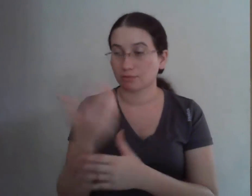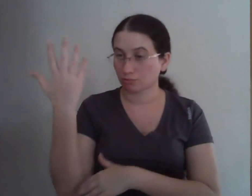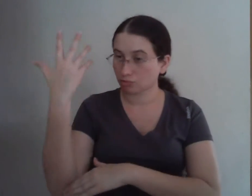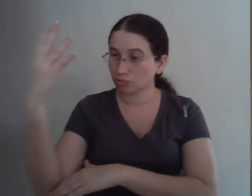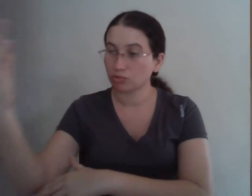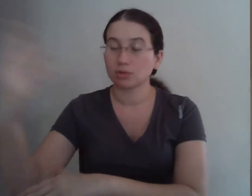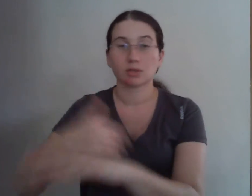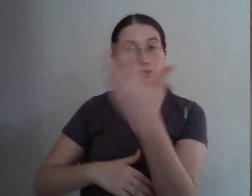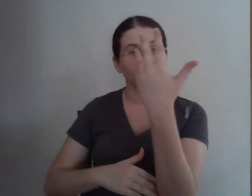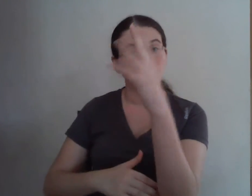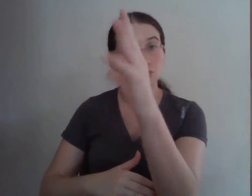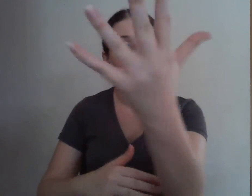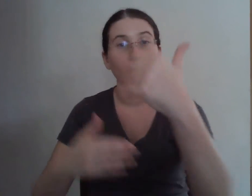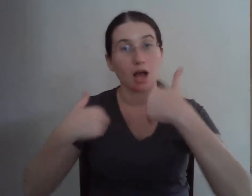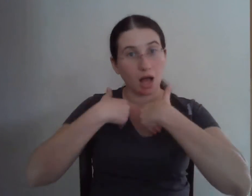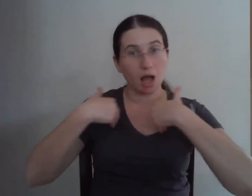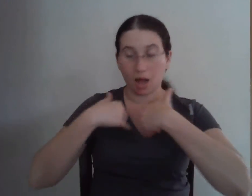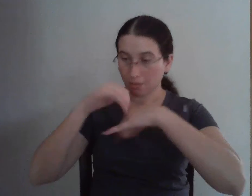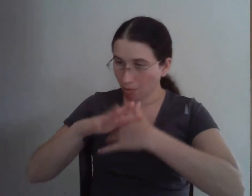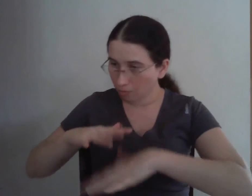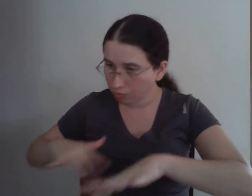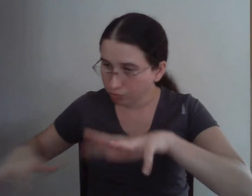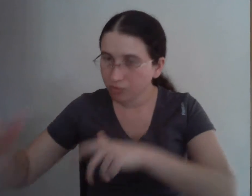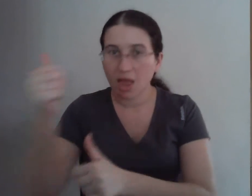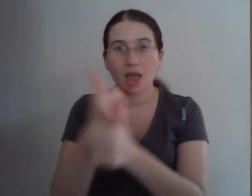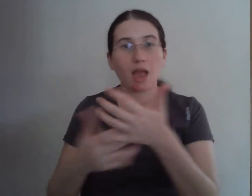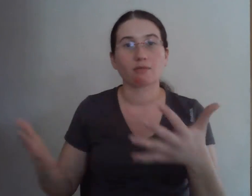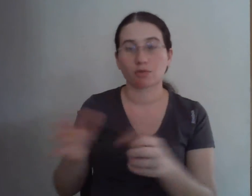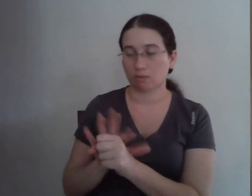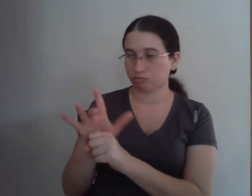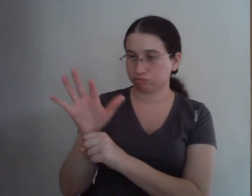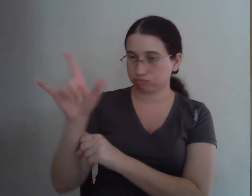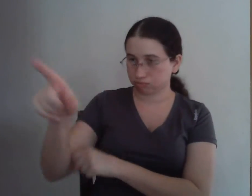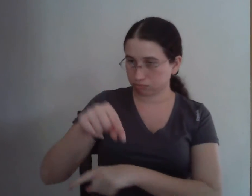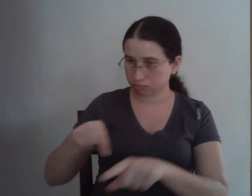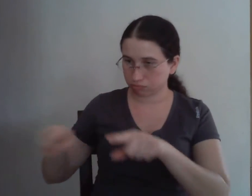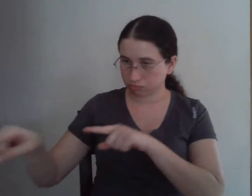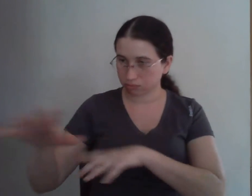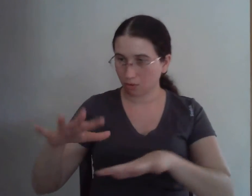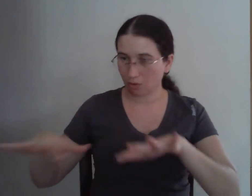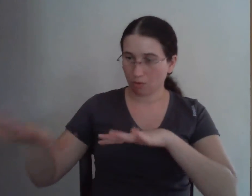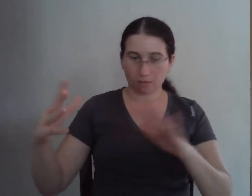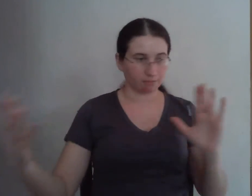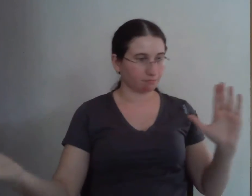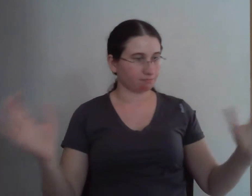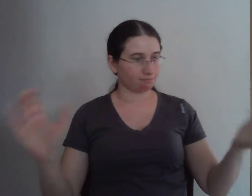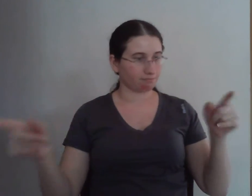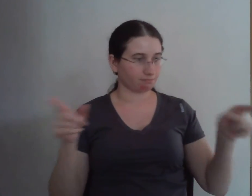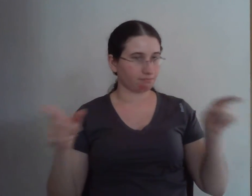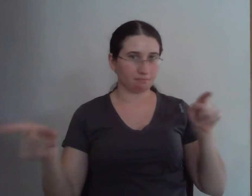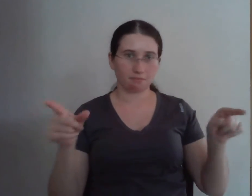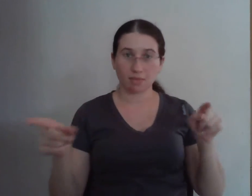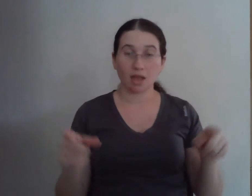trees, wildlife, everything is now more productive, and we have virtually no fear of dry